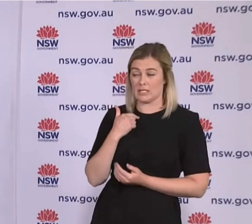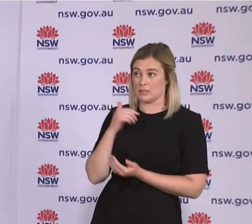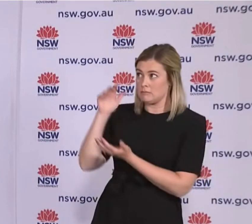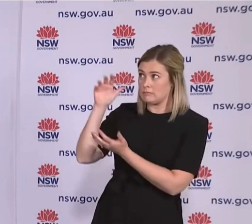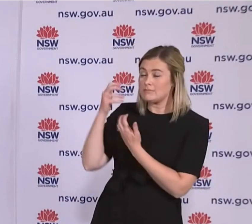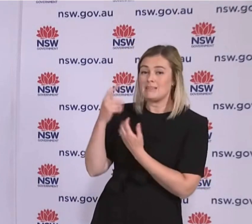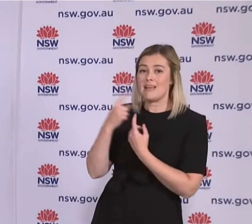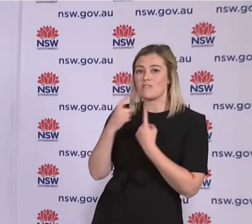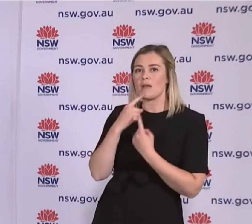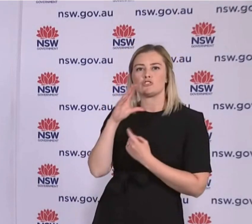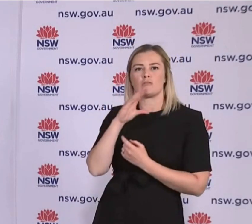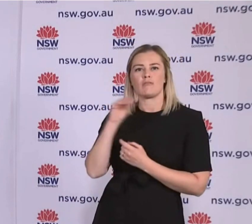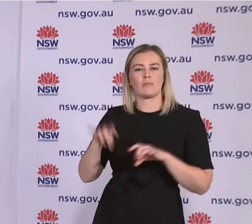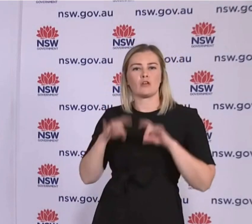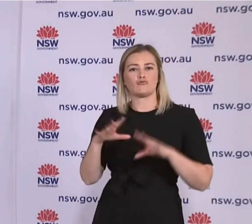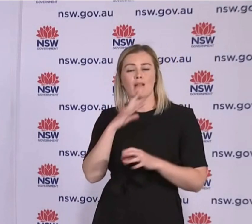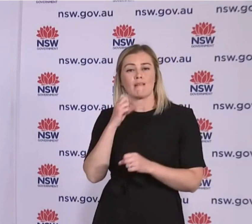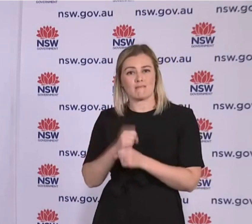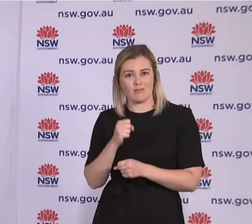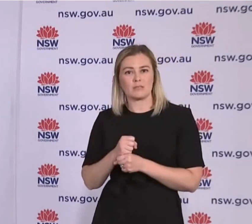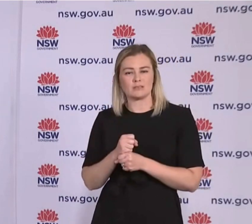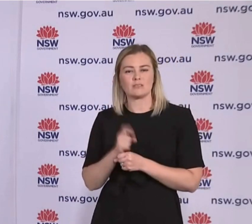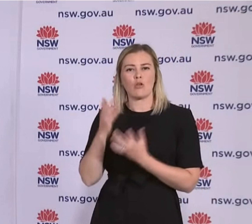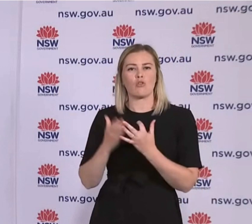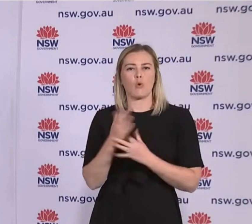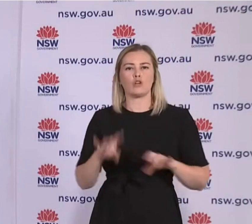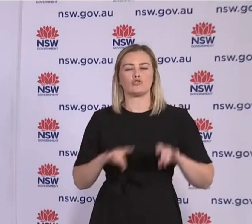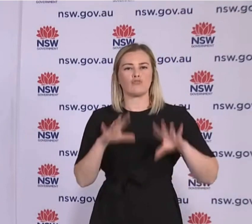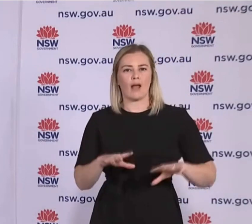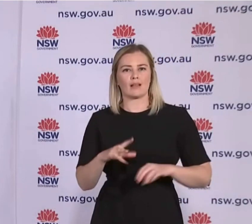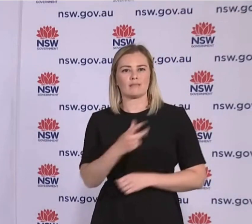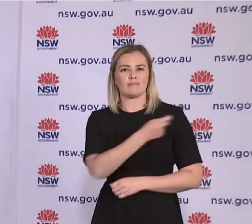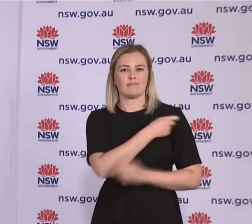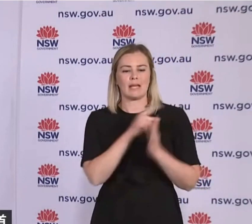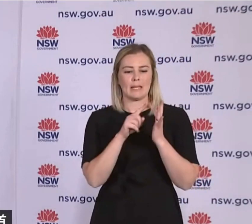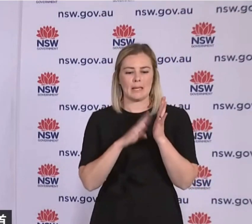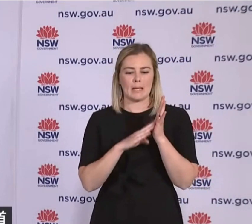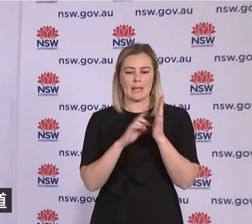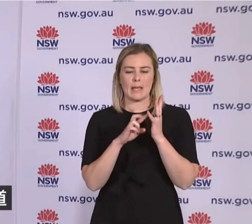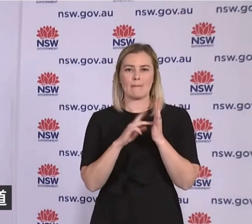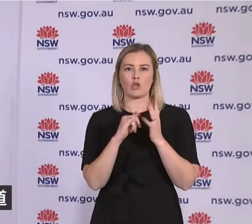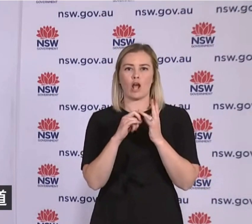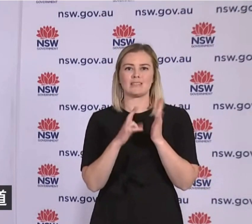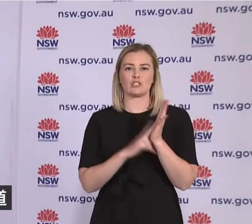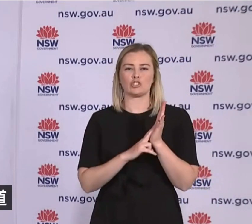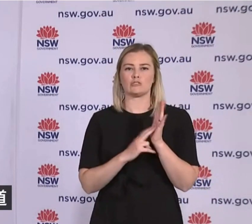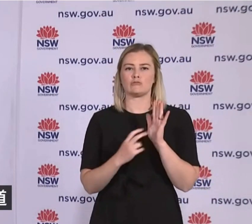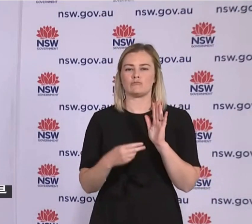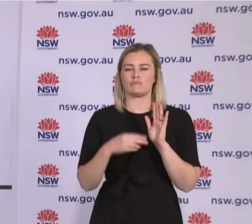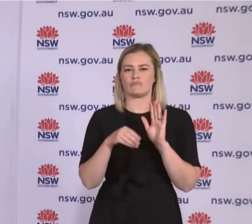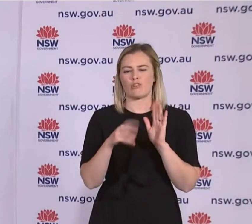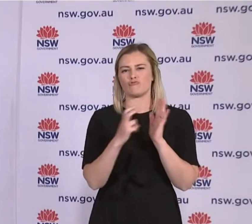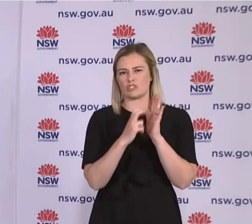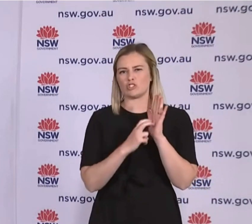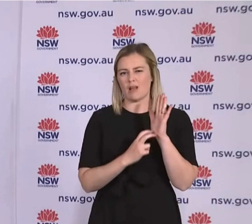that information is through the Australian Immunisation Register. That pipeline is then securely created to Service New South Wales,